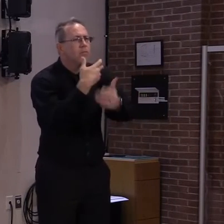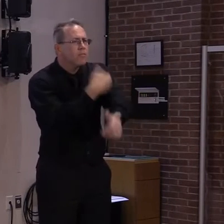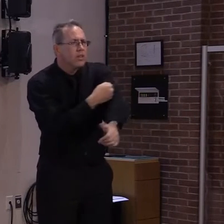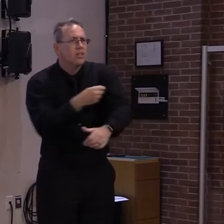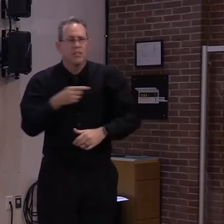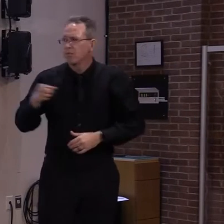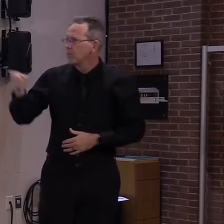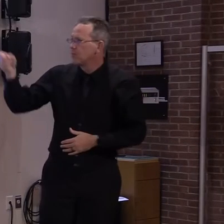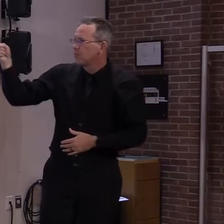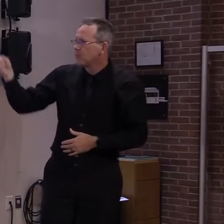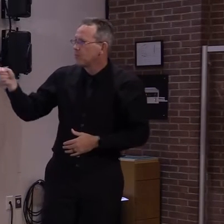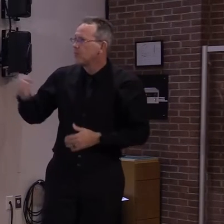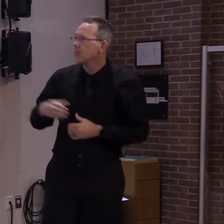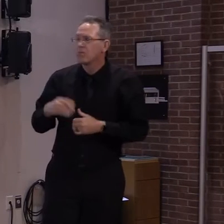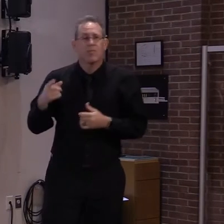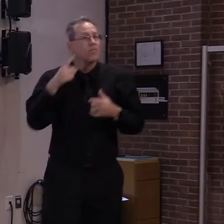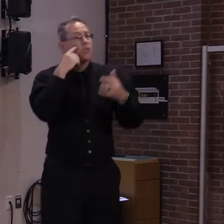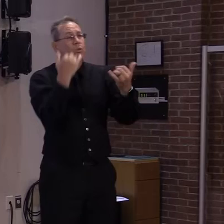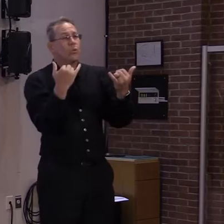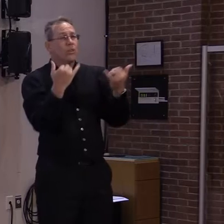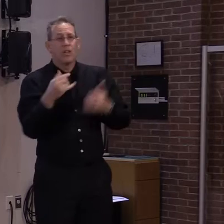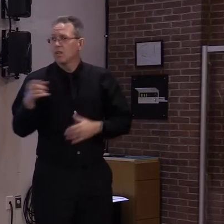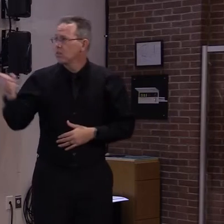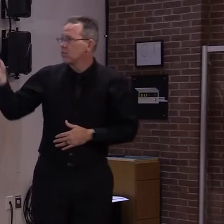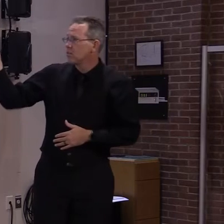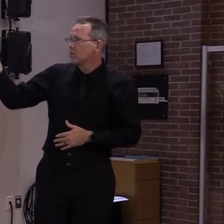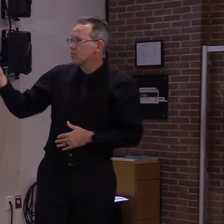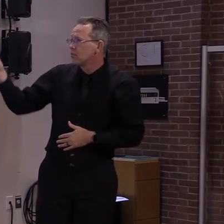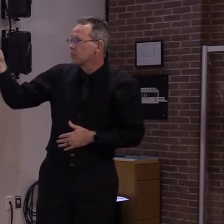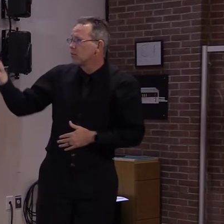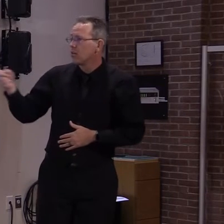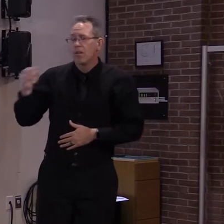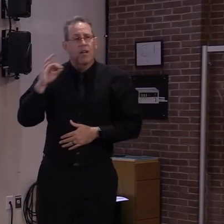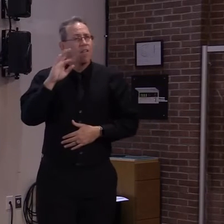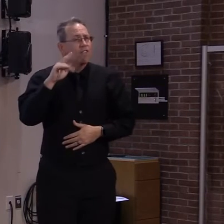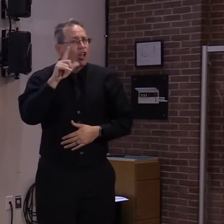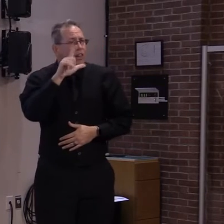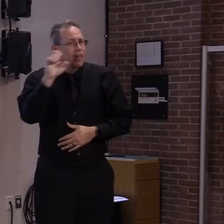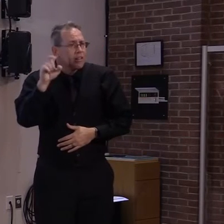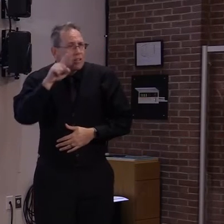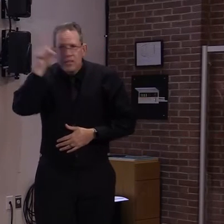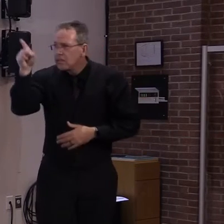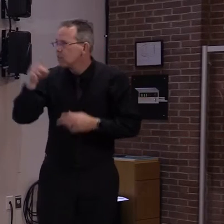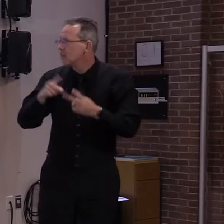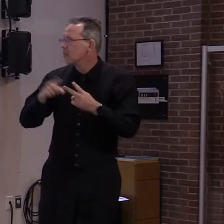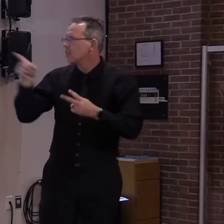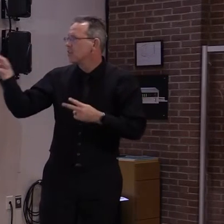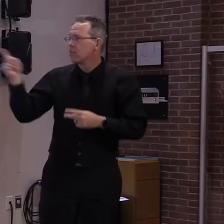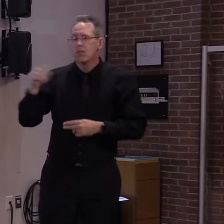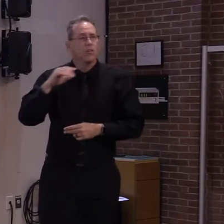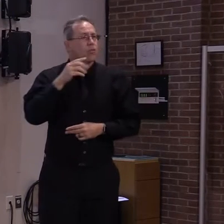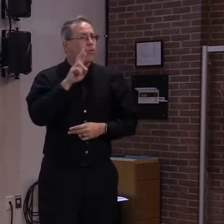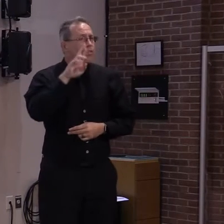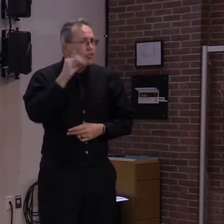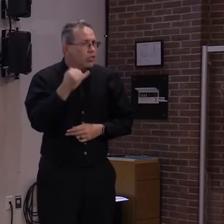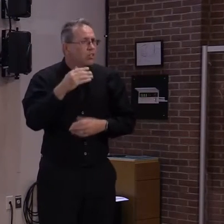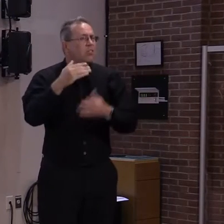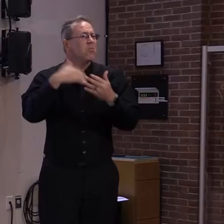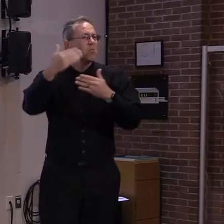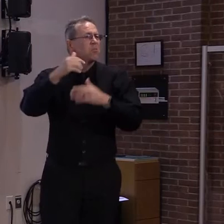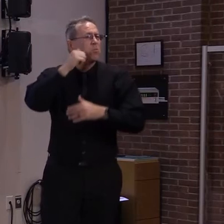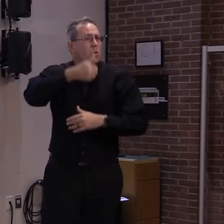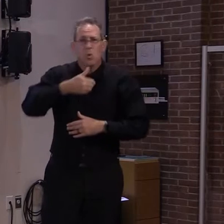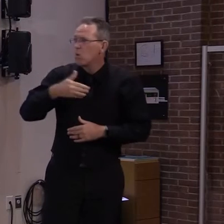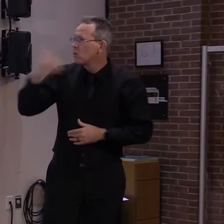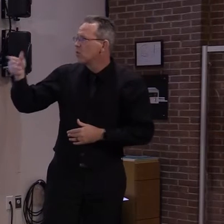the Marshfield Dam Fishing Access, the Johnson Elementary School. Tomorrow, August 18th, the